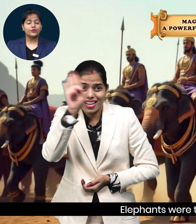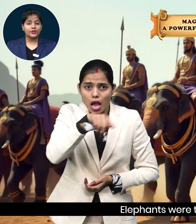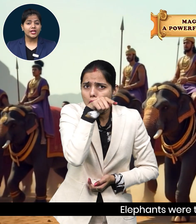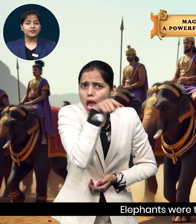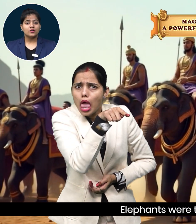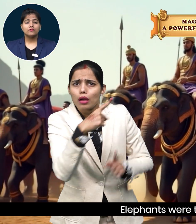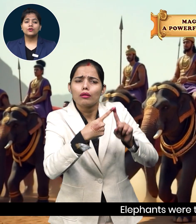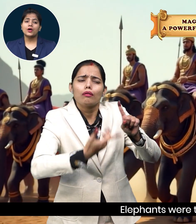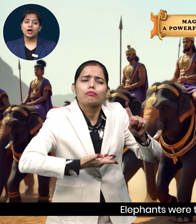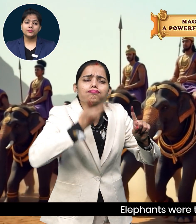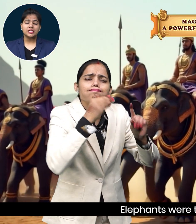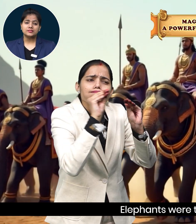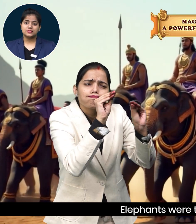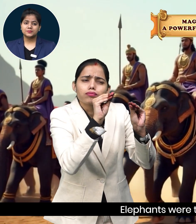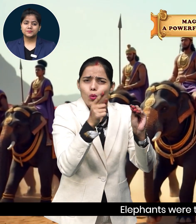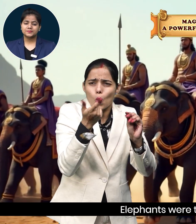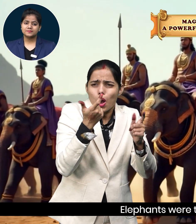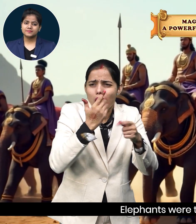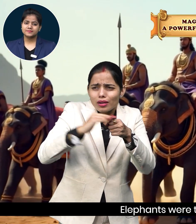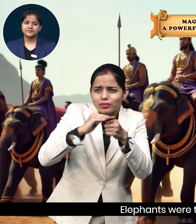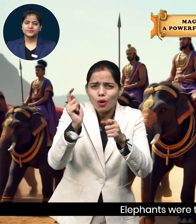Elephants were trained for armies.